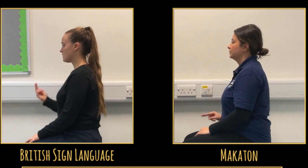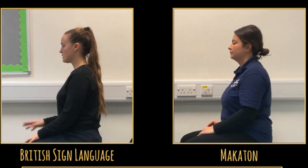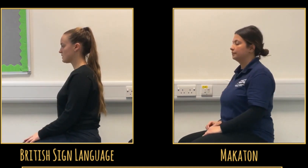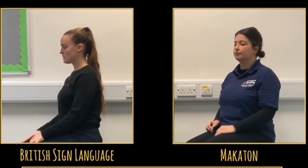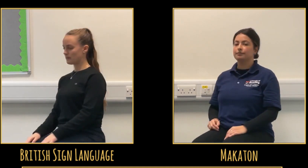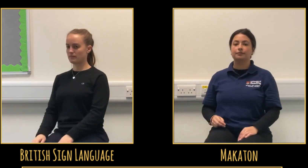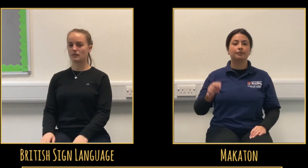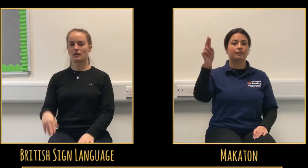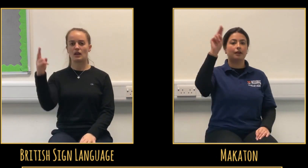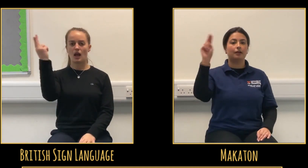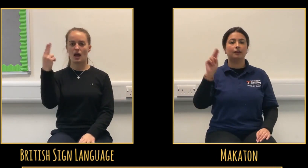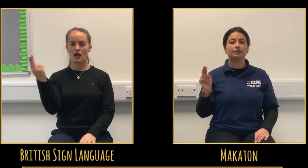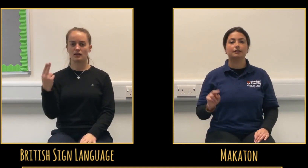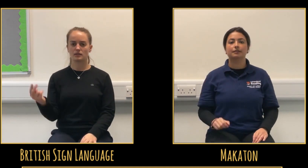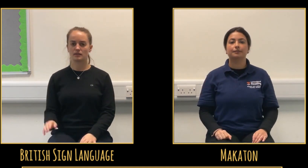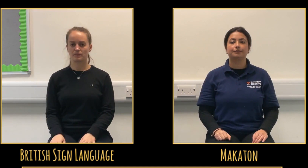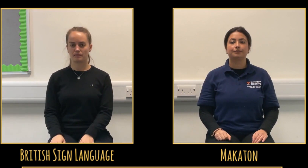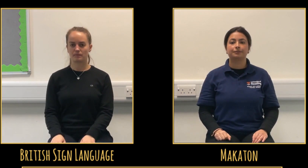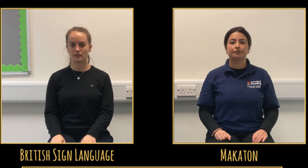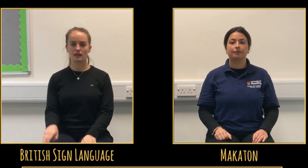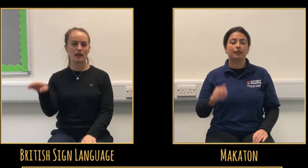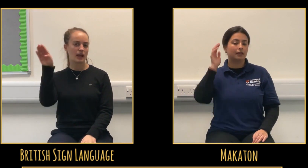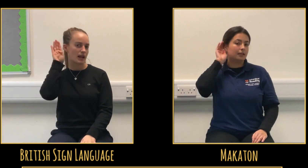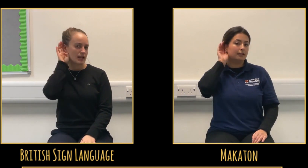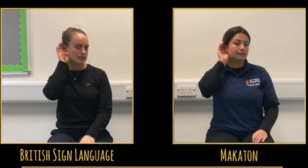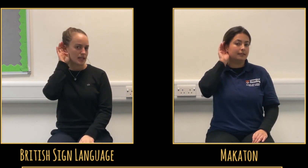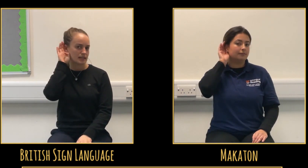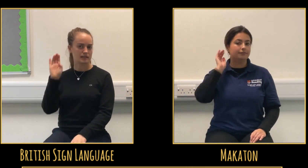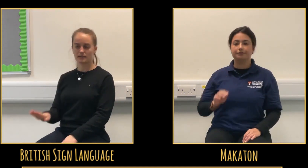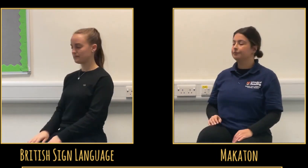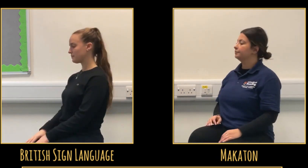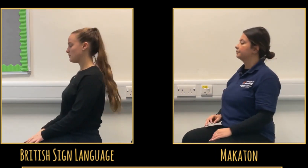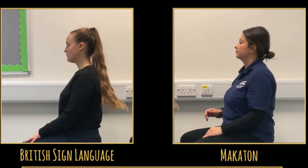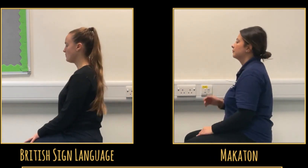Art. Art. Listen. Listen.